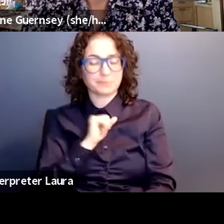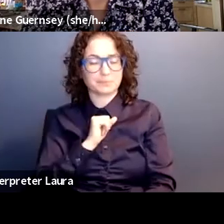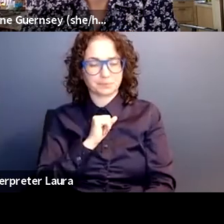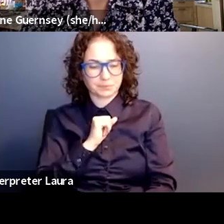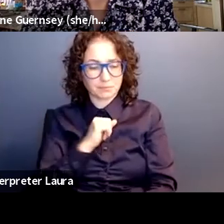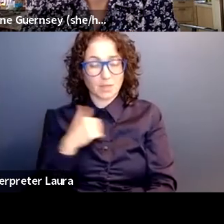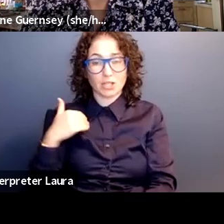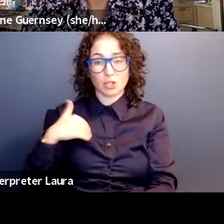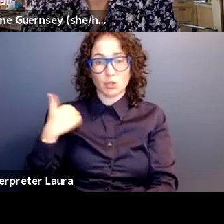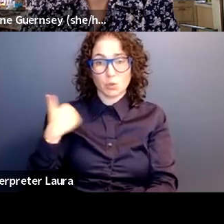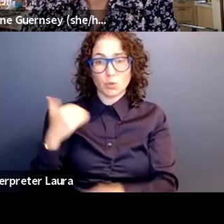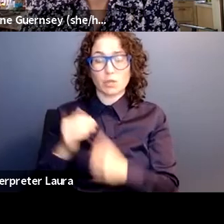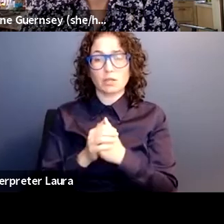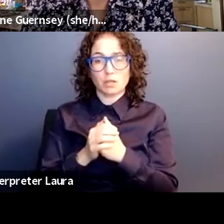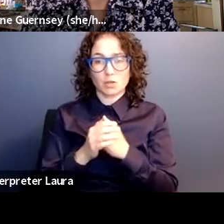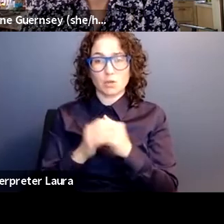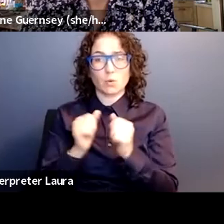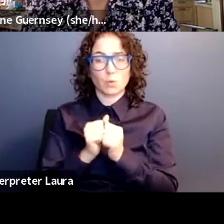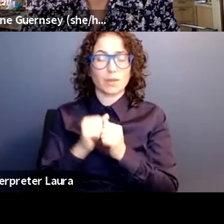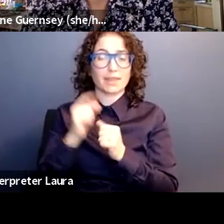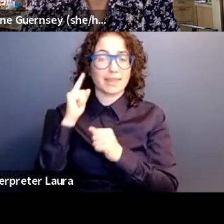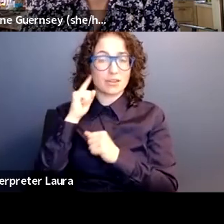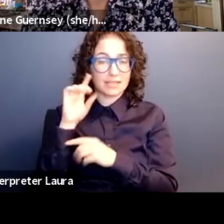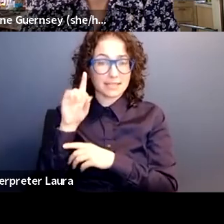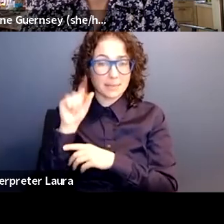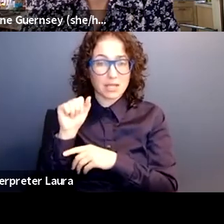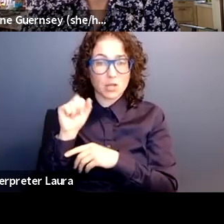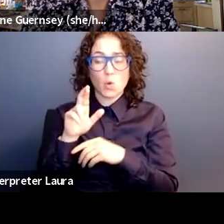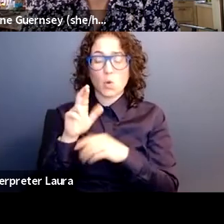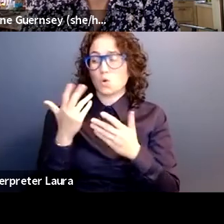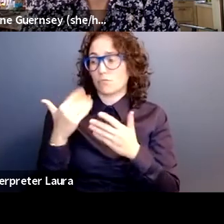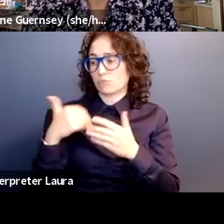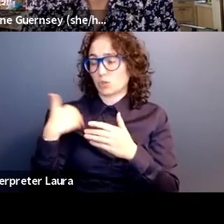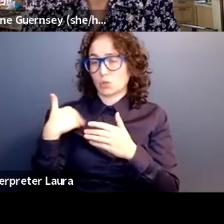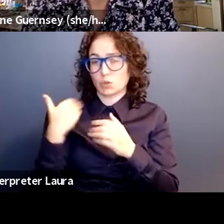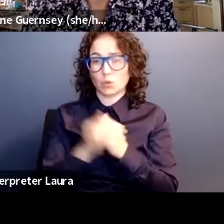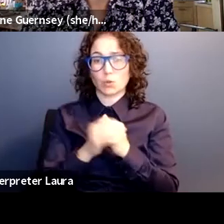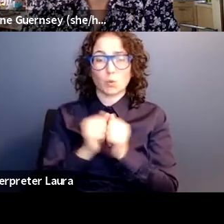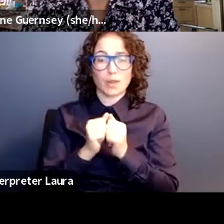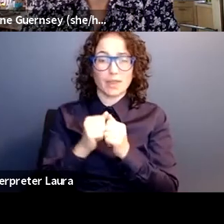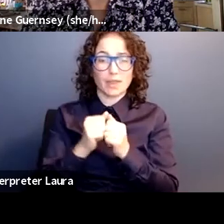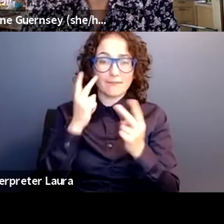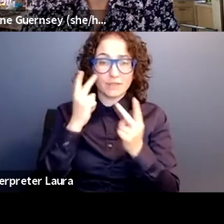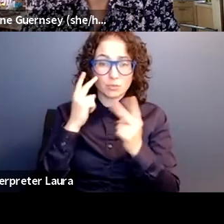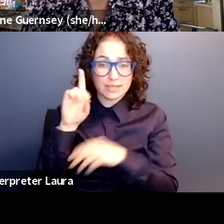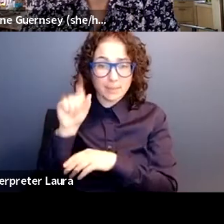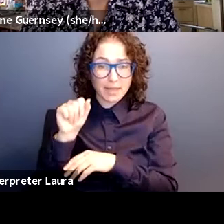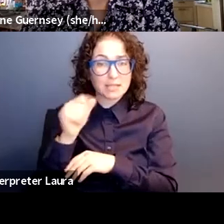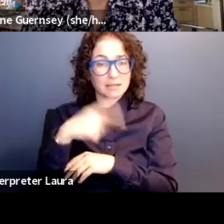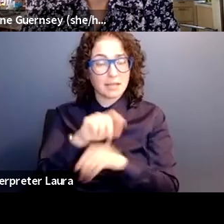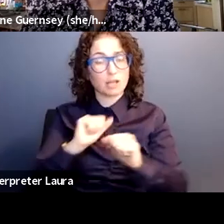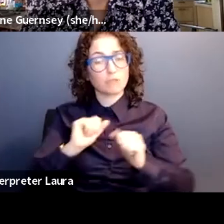having youth with hearing disabilities, our youth with visual disabilities,